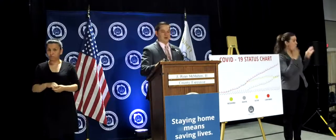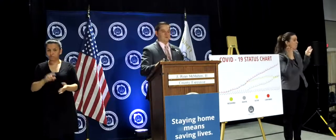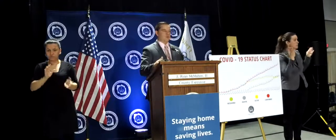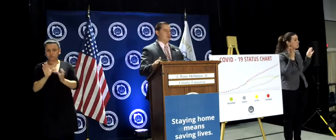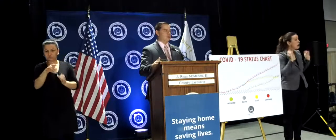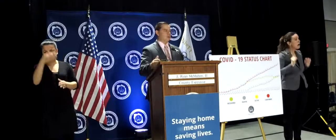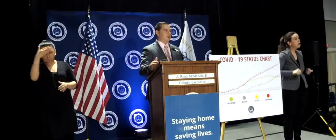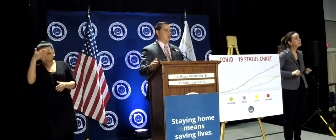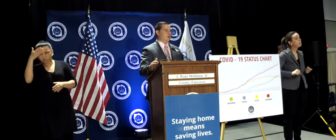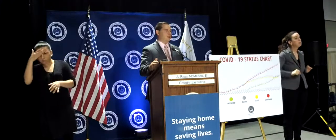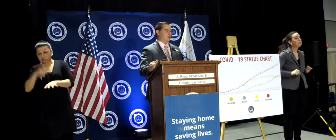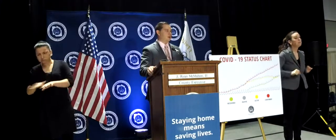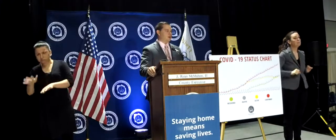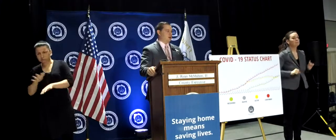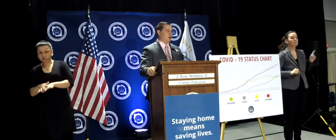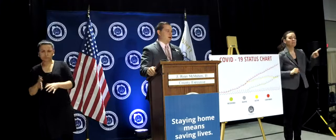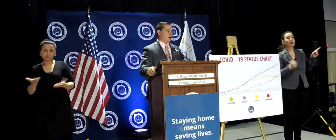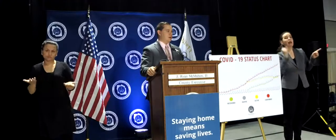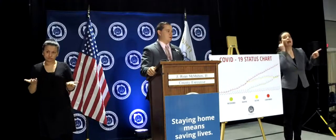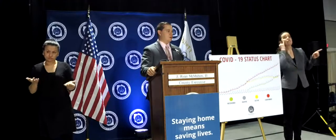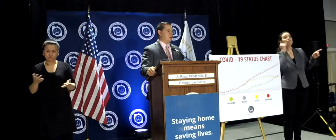going to have to go week by week